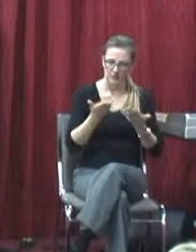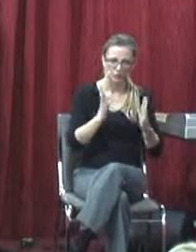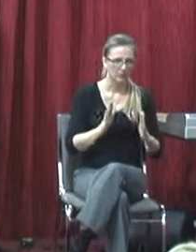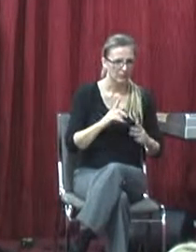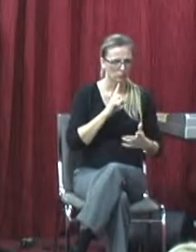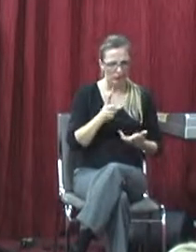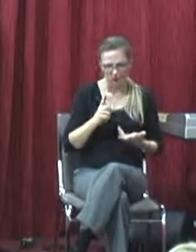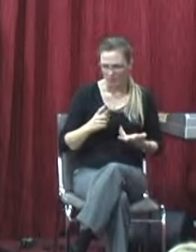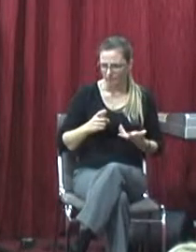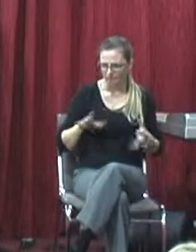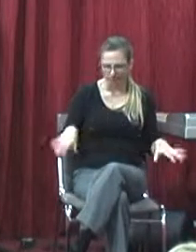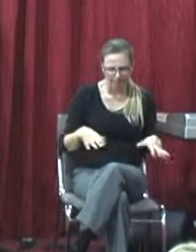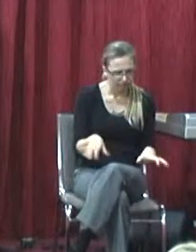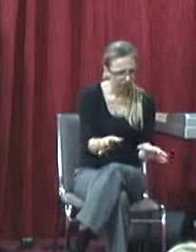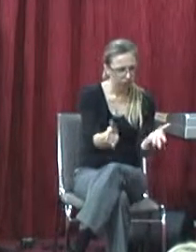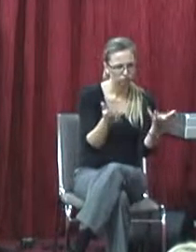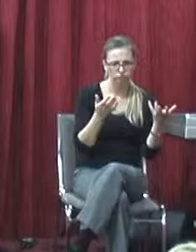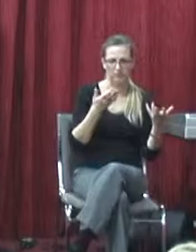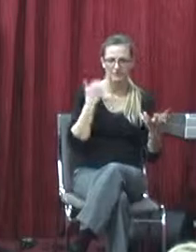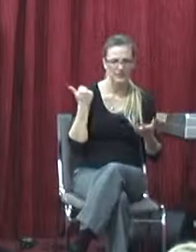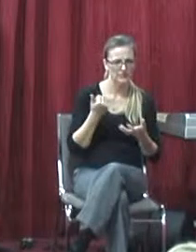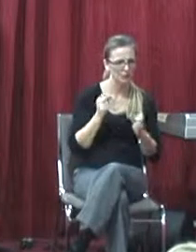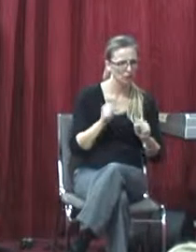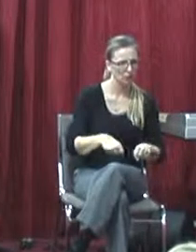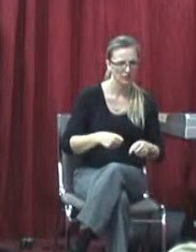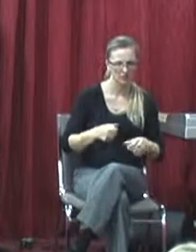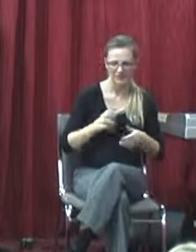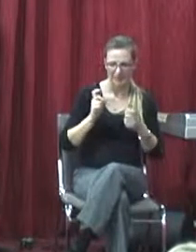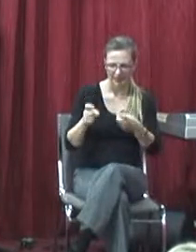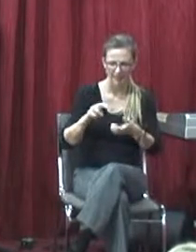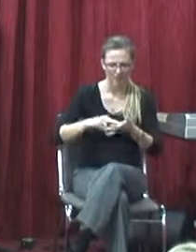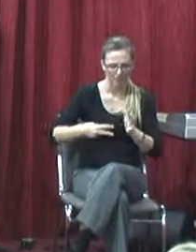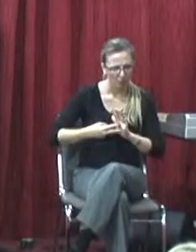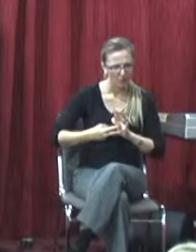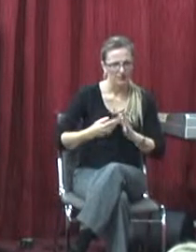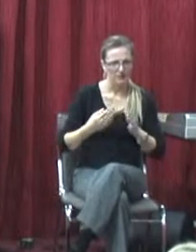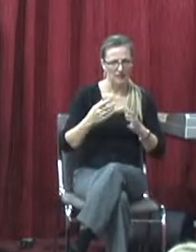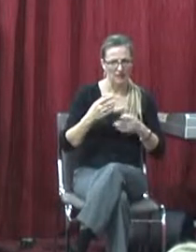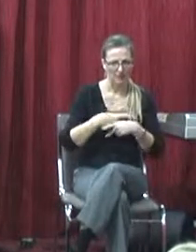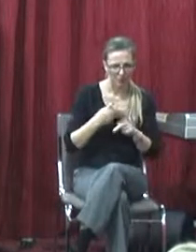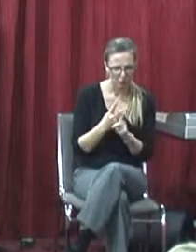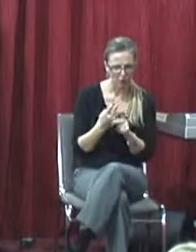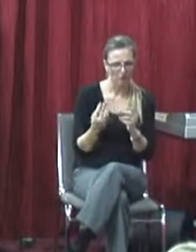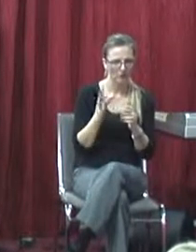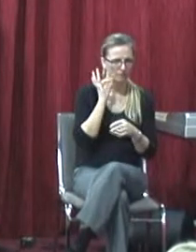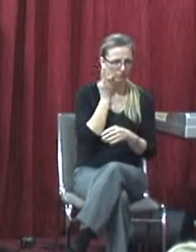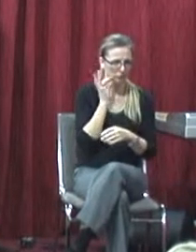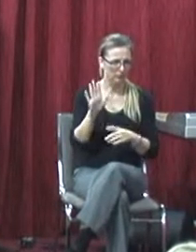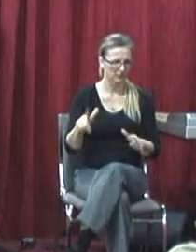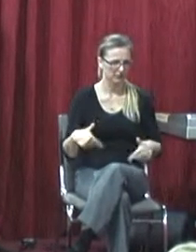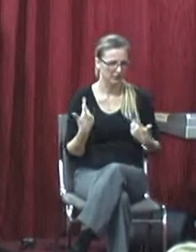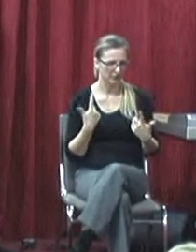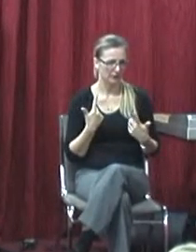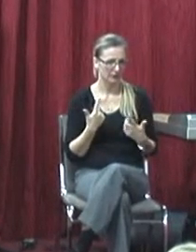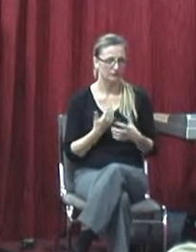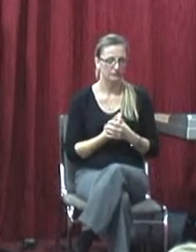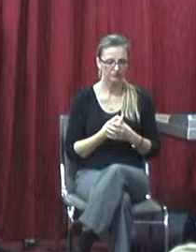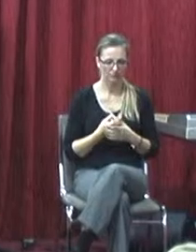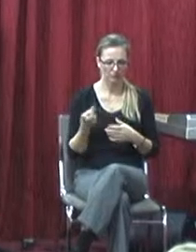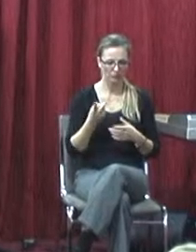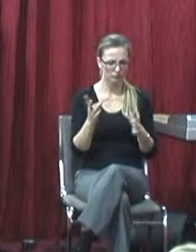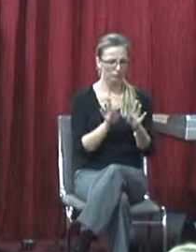servant to Potiphar and the jailer, and it gave him purpose and it produced fruit in his life. And those are key ingredients to overcoming